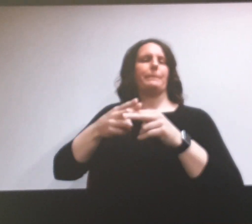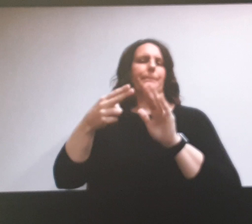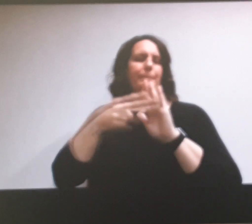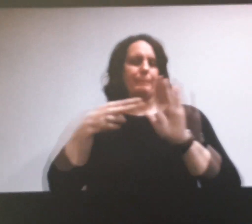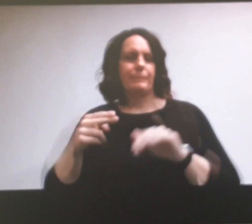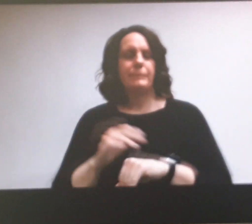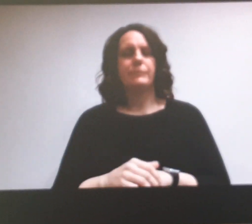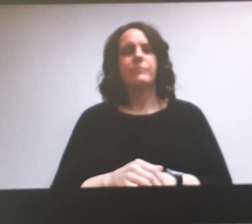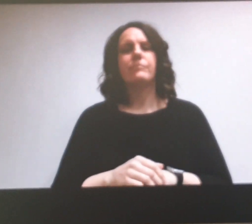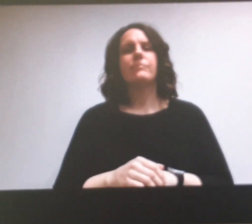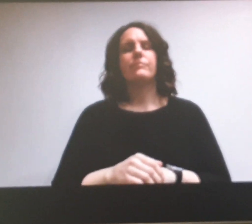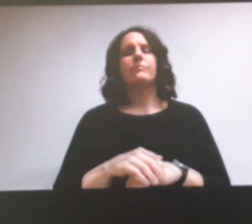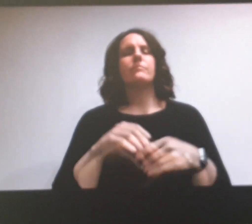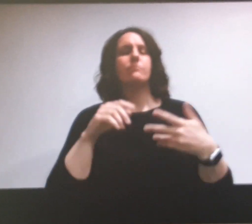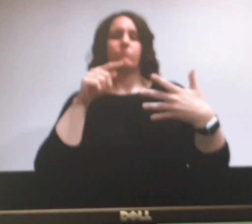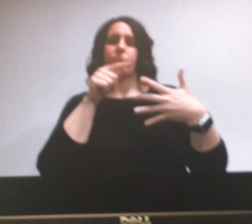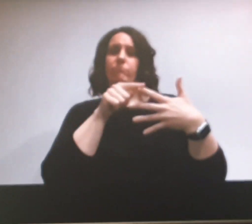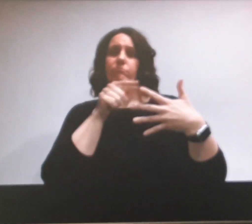Make sure that you have your name on it,